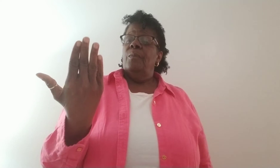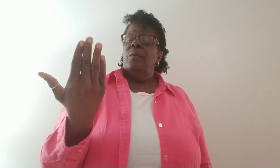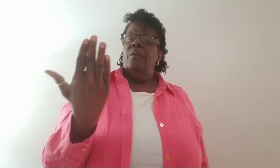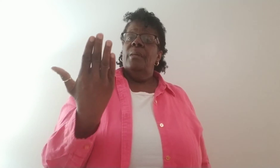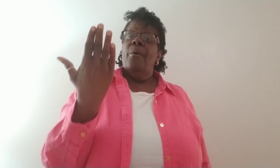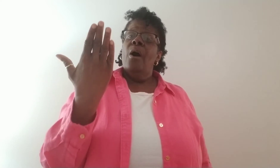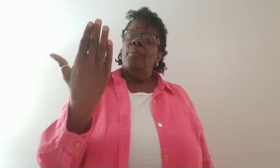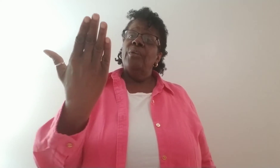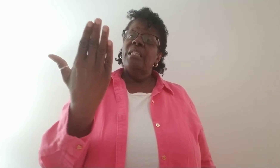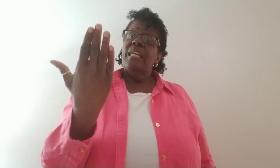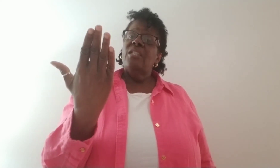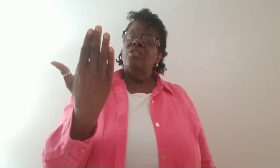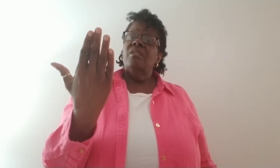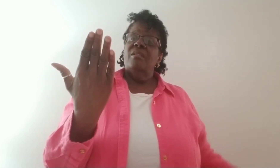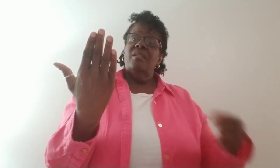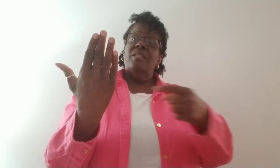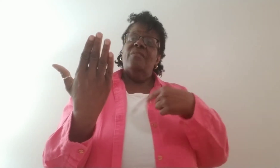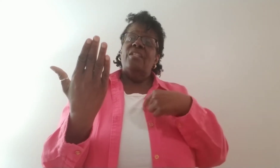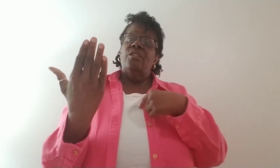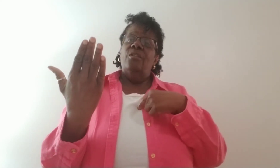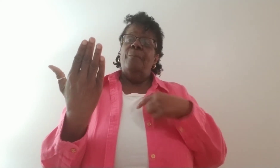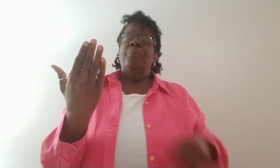The palm orientation is facing you.